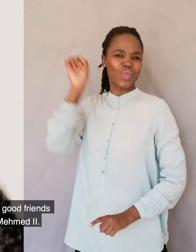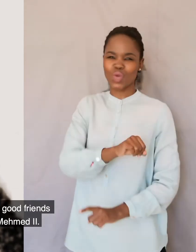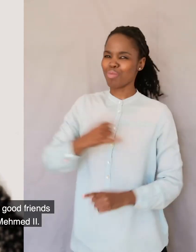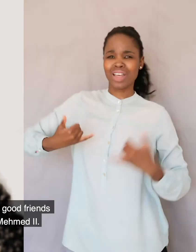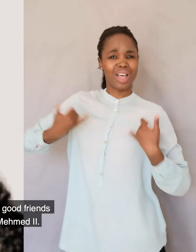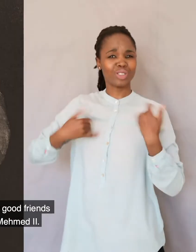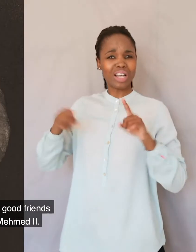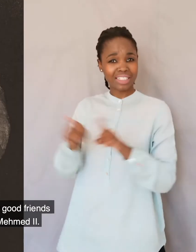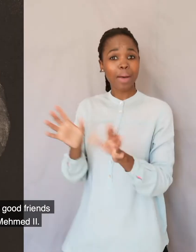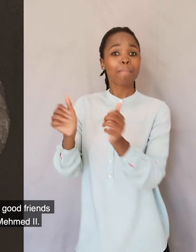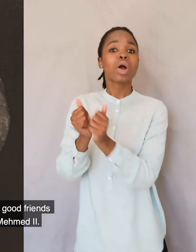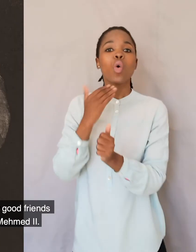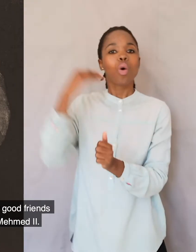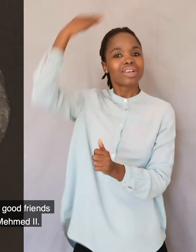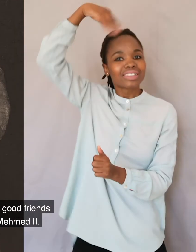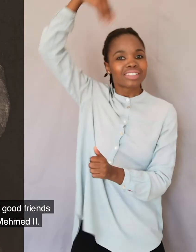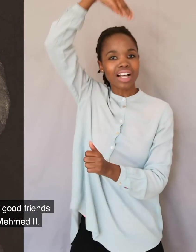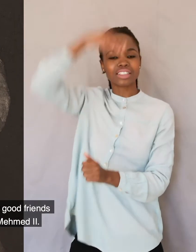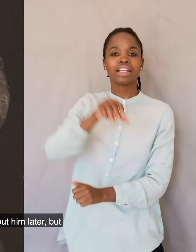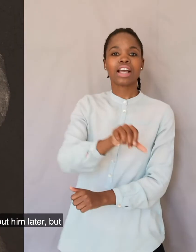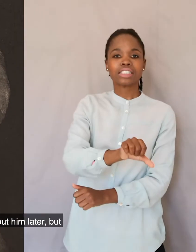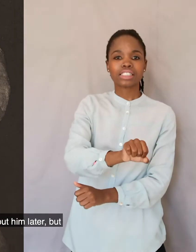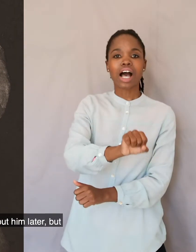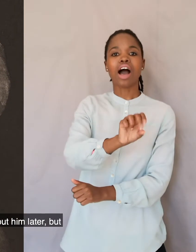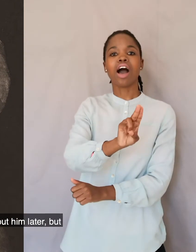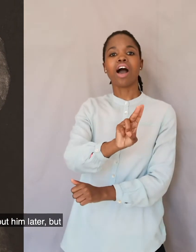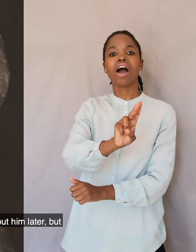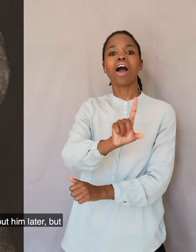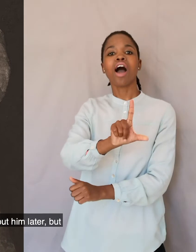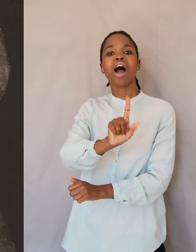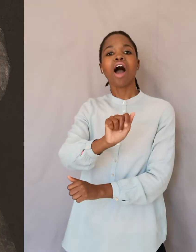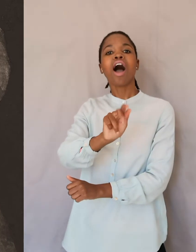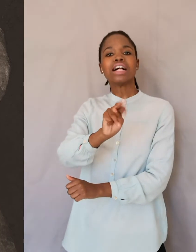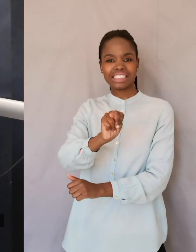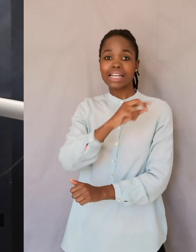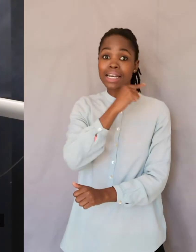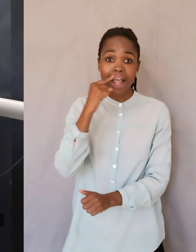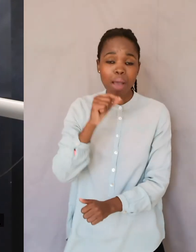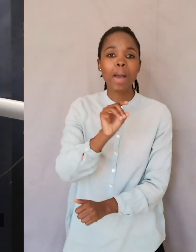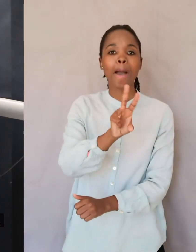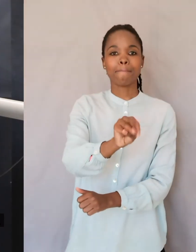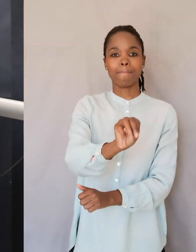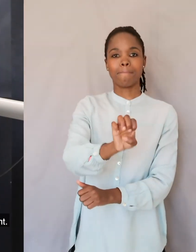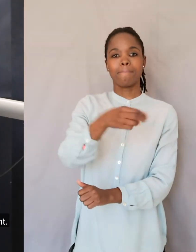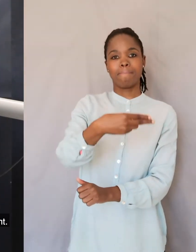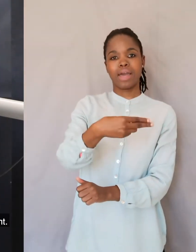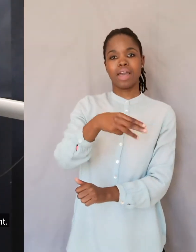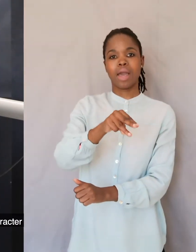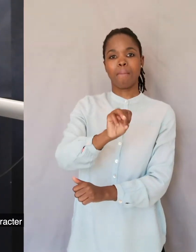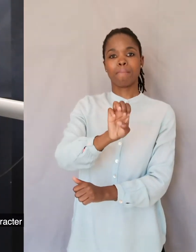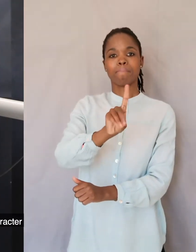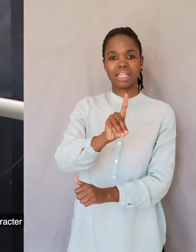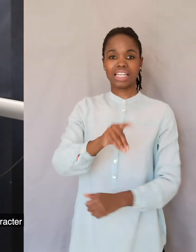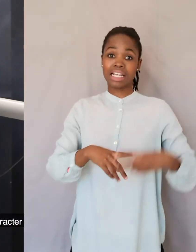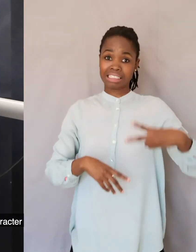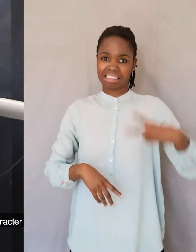very, very good friends with the Sultan's son, Mehmet II, and we'll hear a little bit about him later. But Vlad hated it. He was insolent.